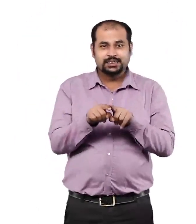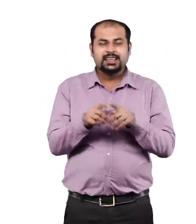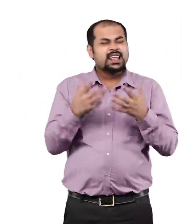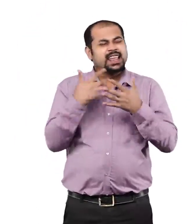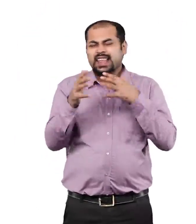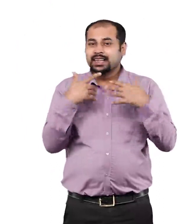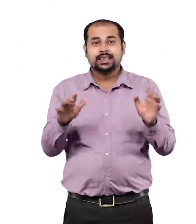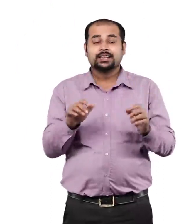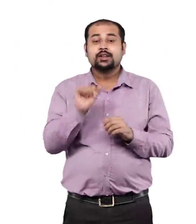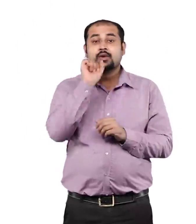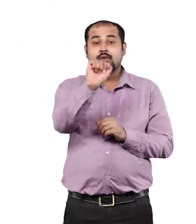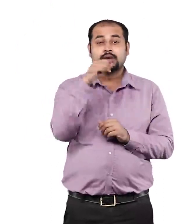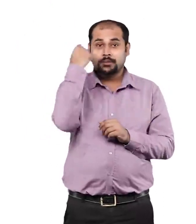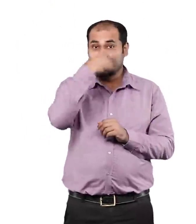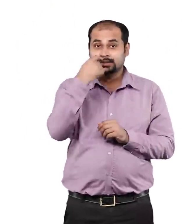on the page.